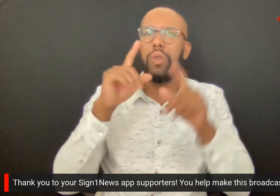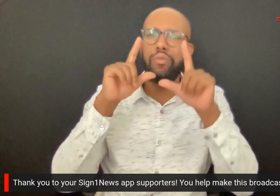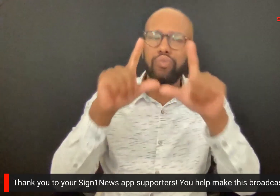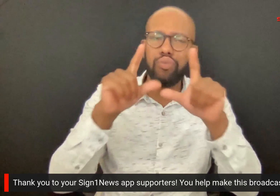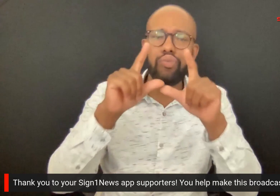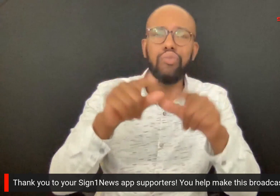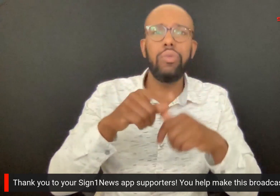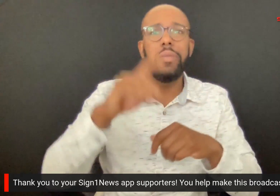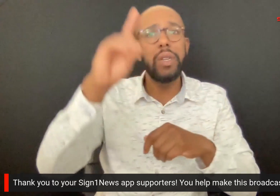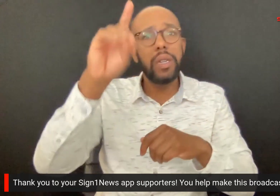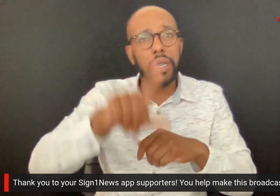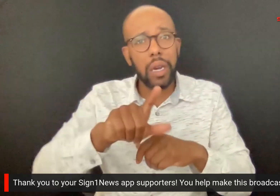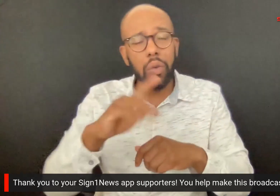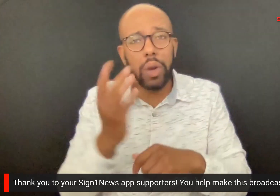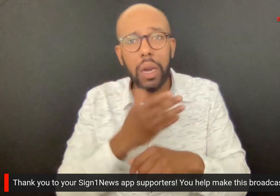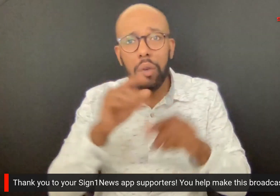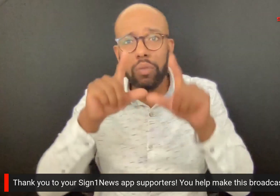you help make this broadcast happen